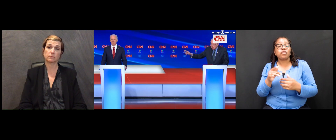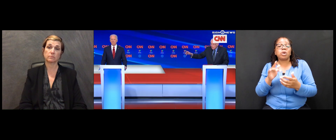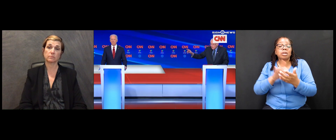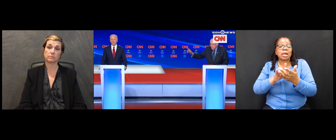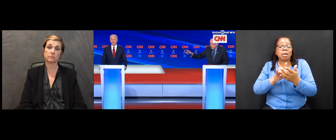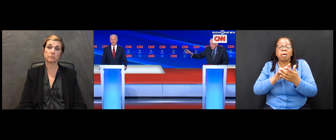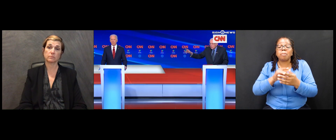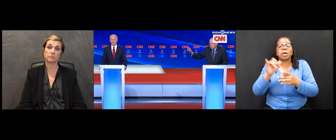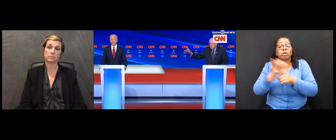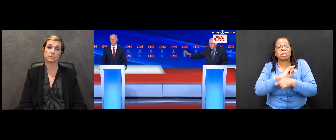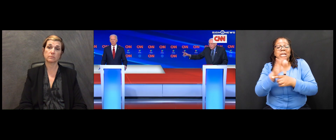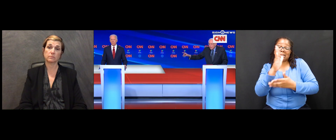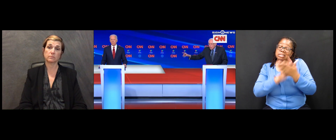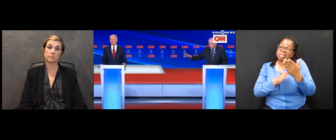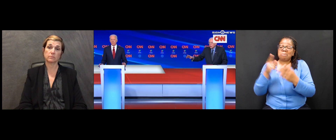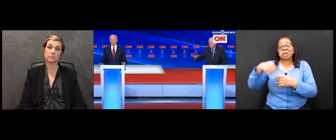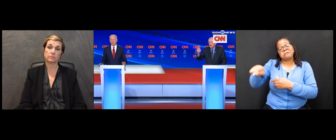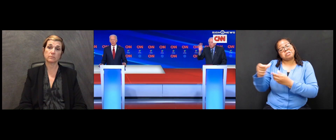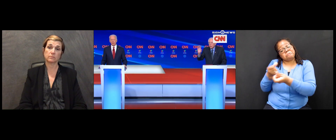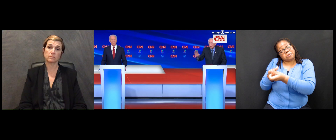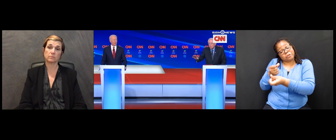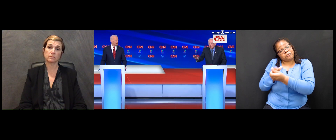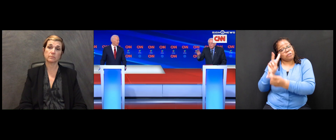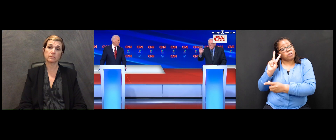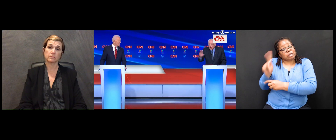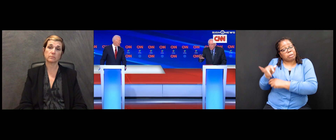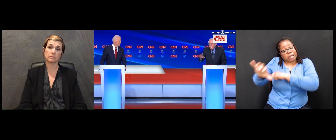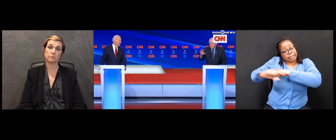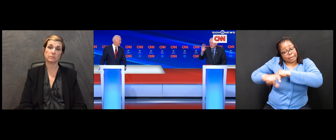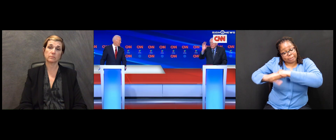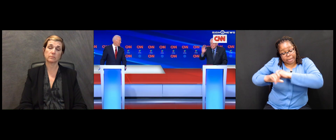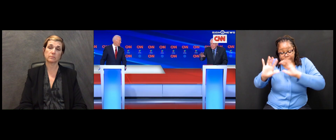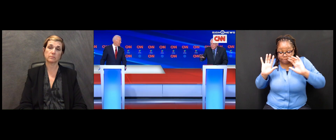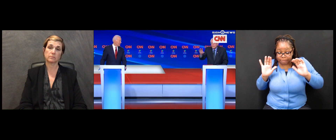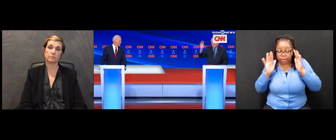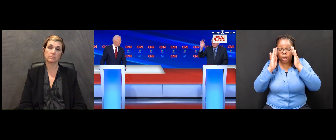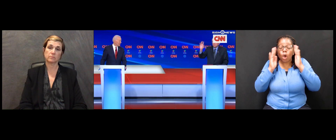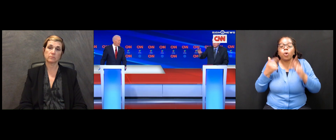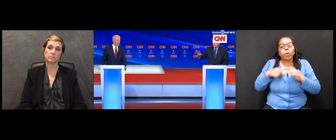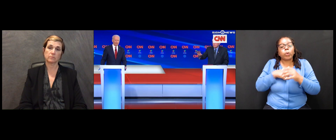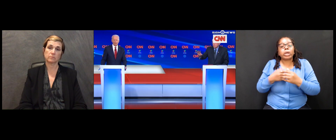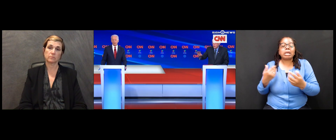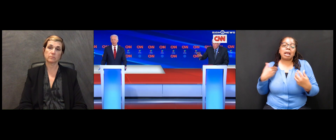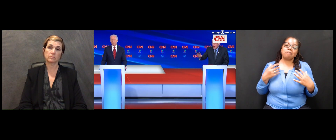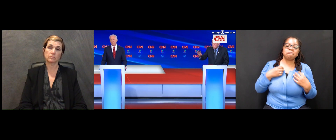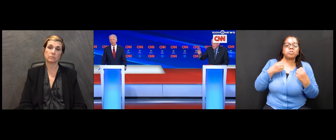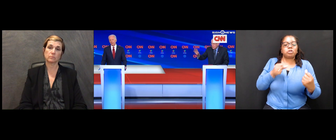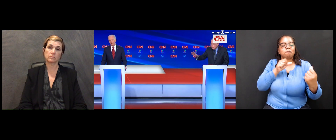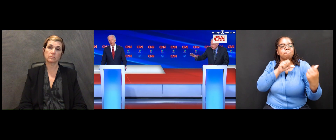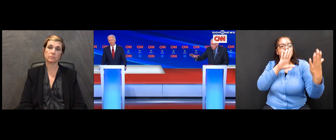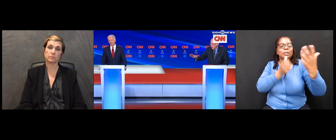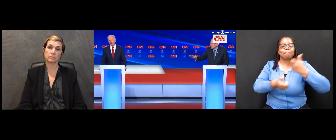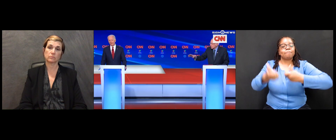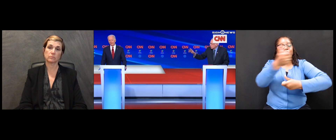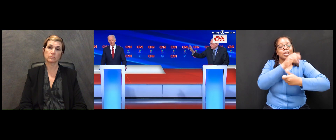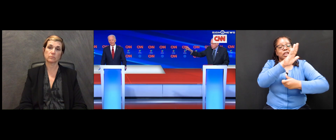funding the vice president's campaign? Do we have the courage to take on the executives at the prescription drug industry, some of which,